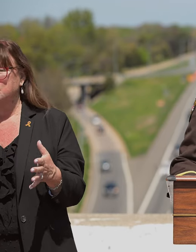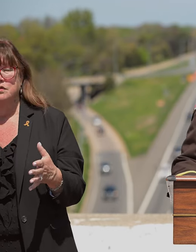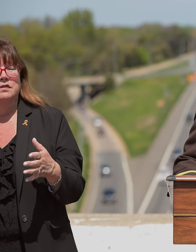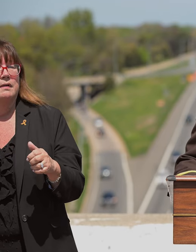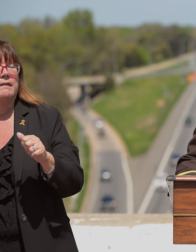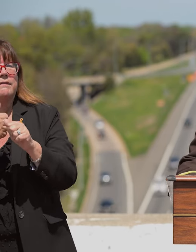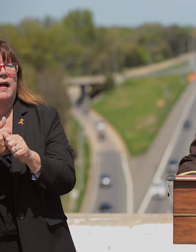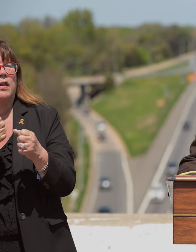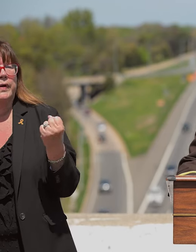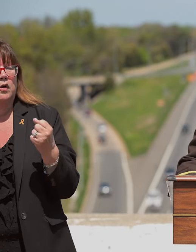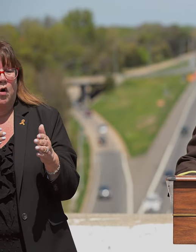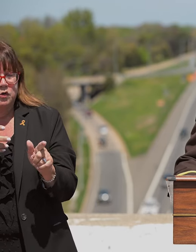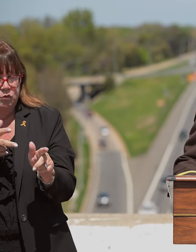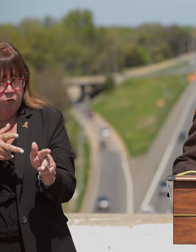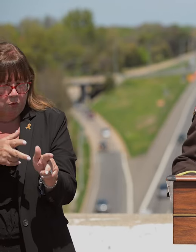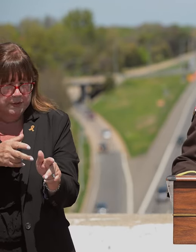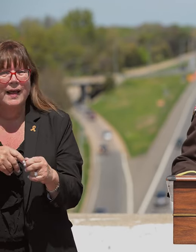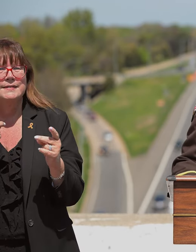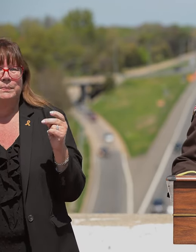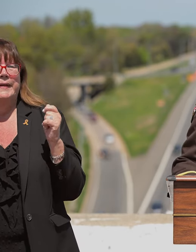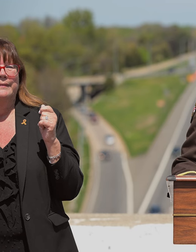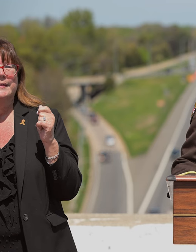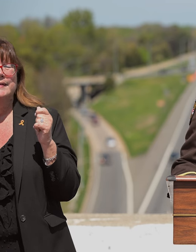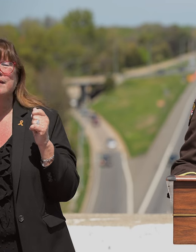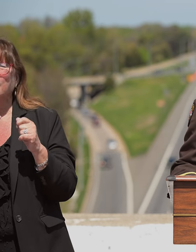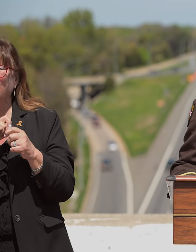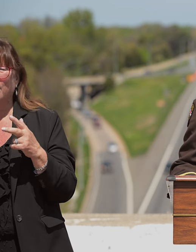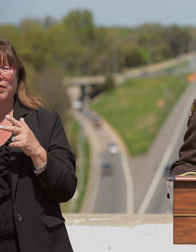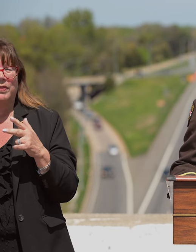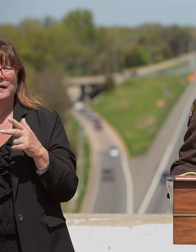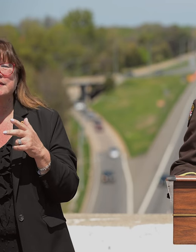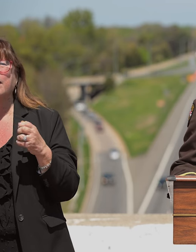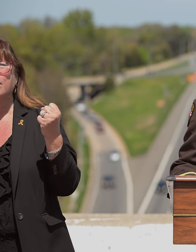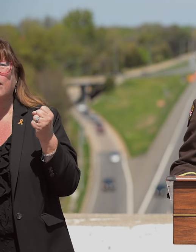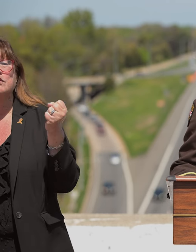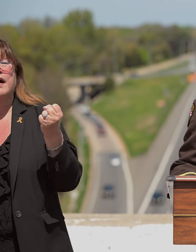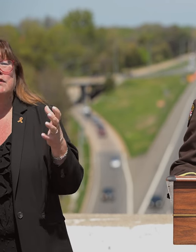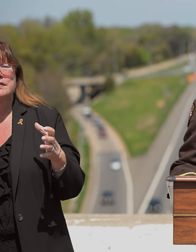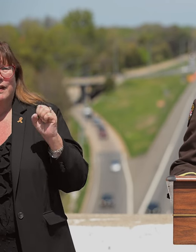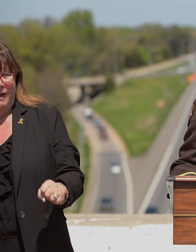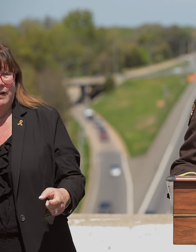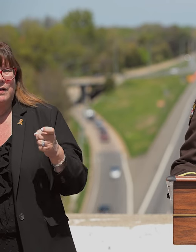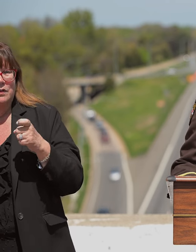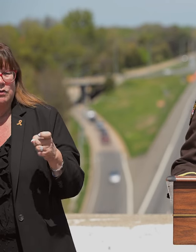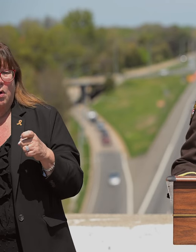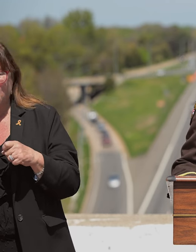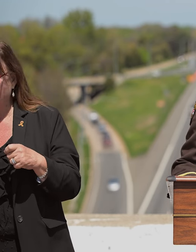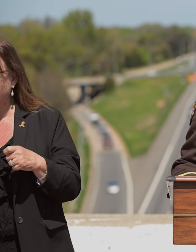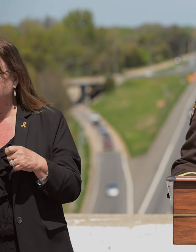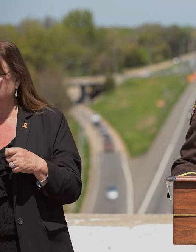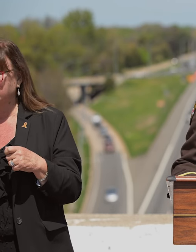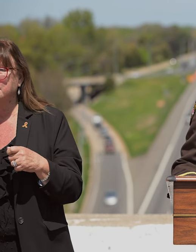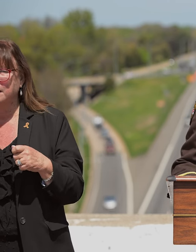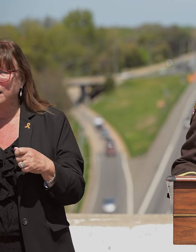following a vehicle too closely, and speeding. All things that motorists have control over. All things that